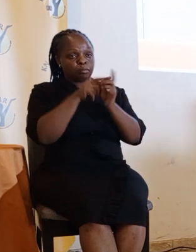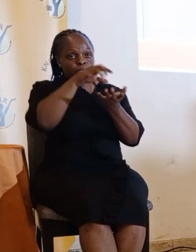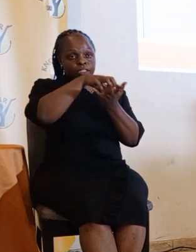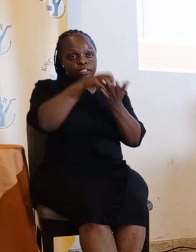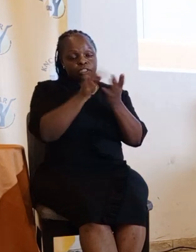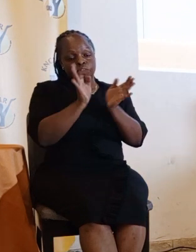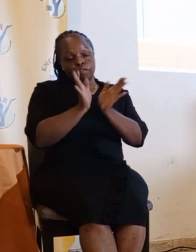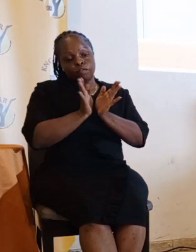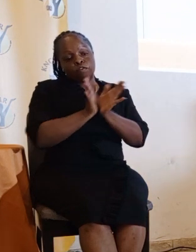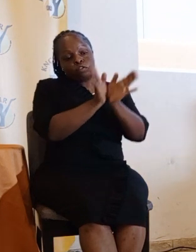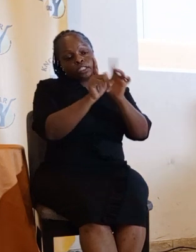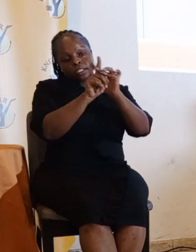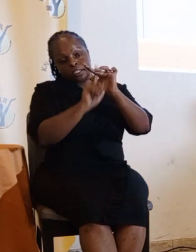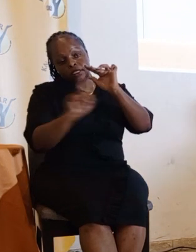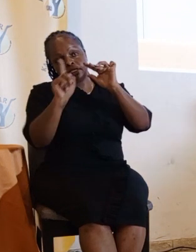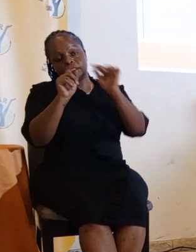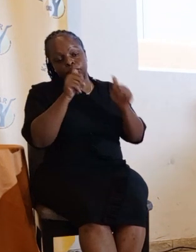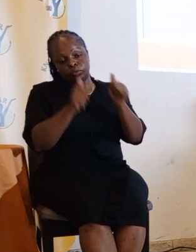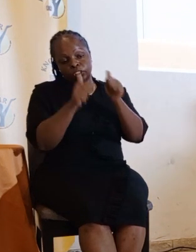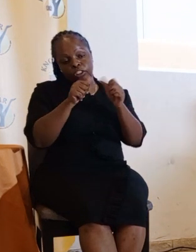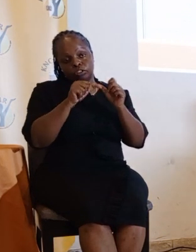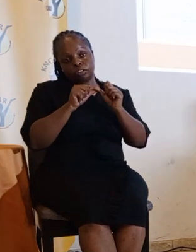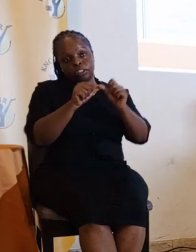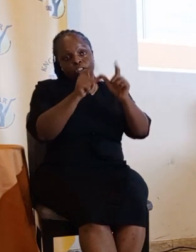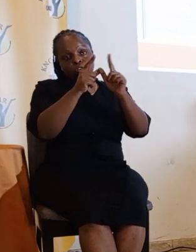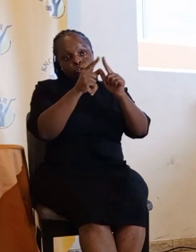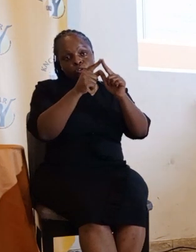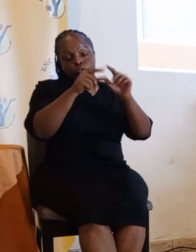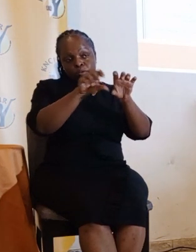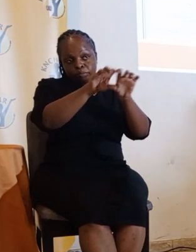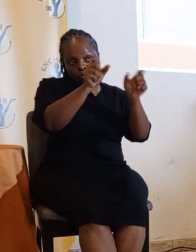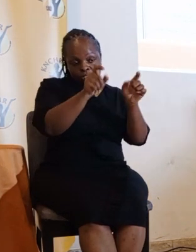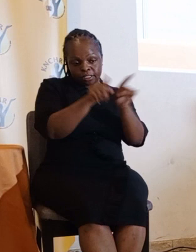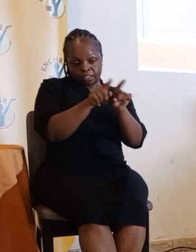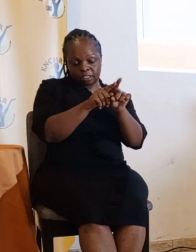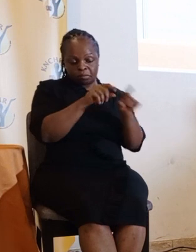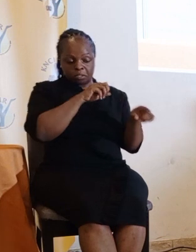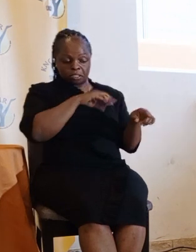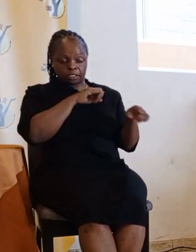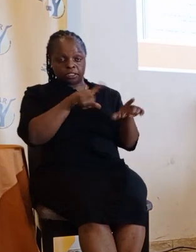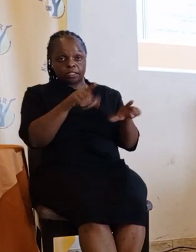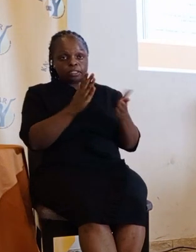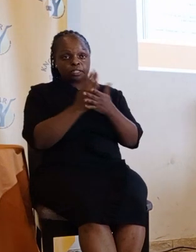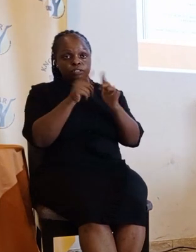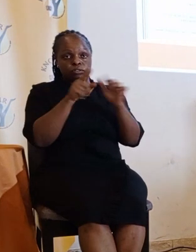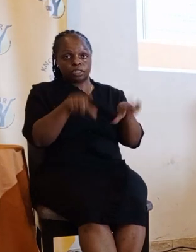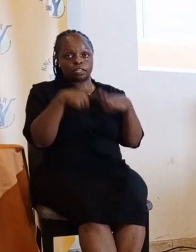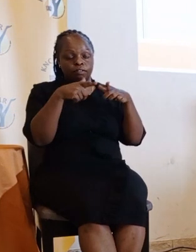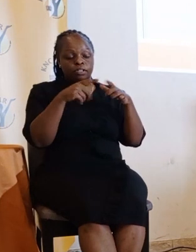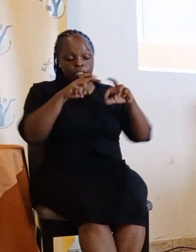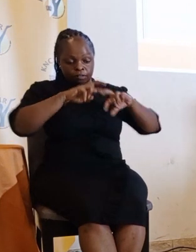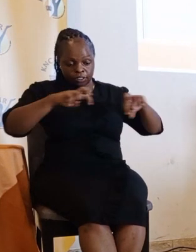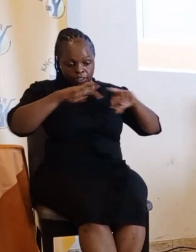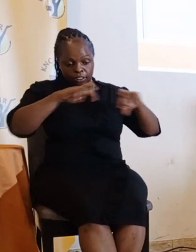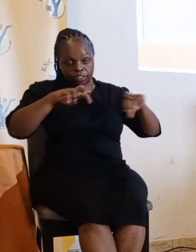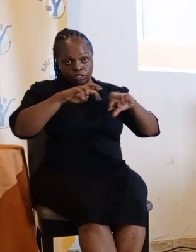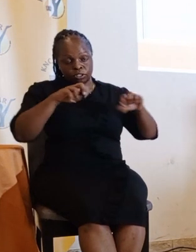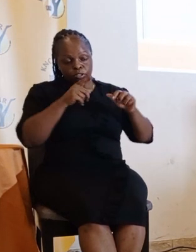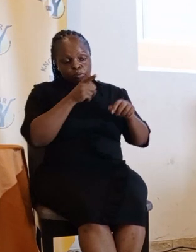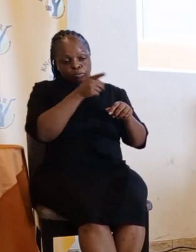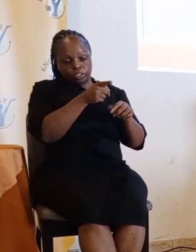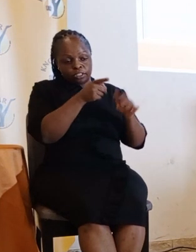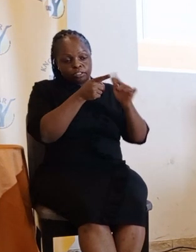enforced disappearance which continue to infringe and threaten the right to life. Investigations have pointed